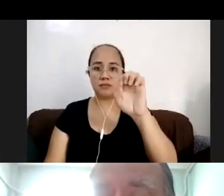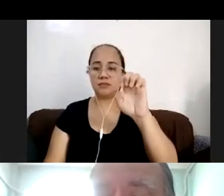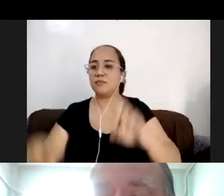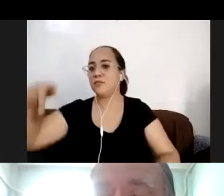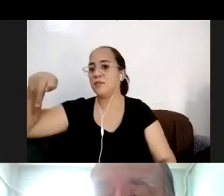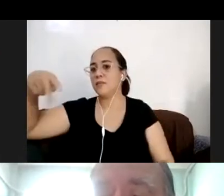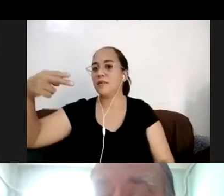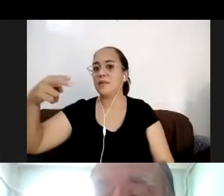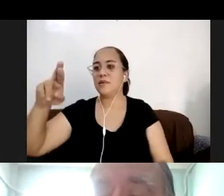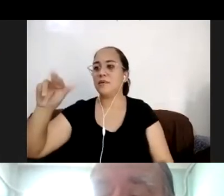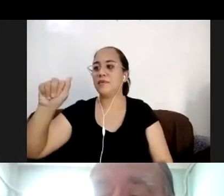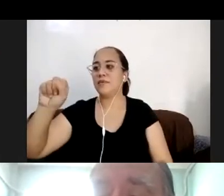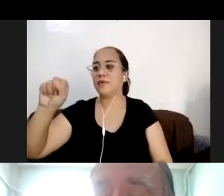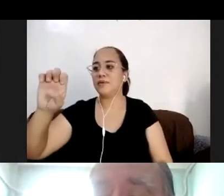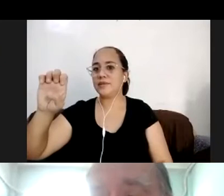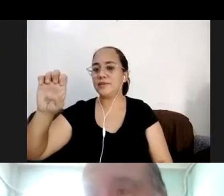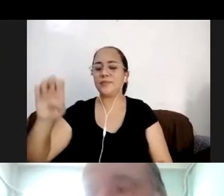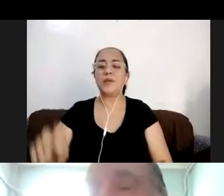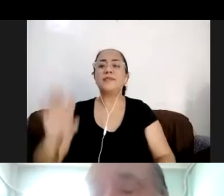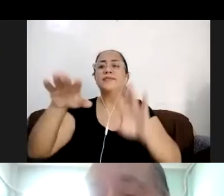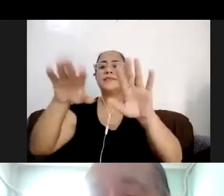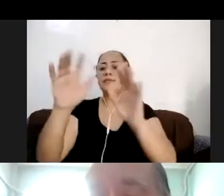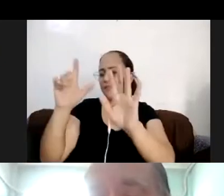First, tell me what's the definition of a phrase?